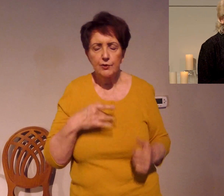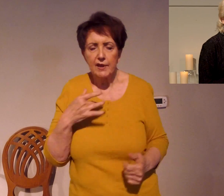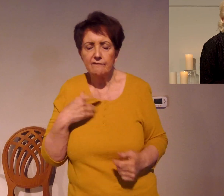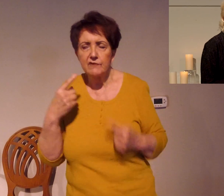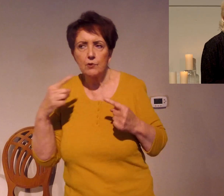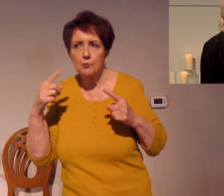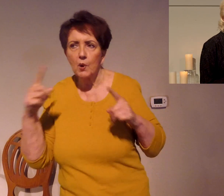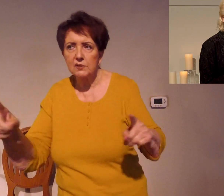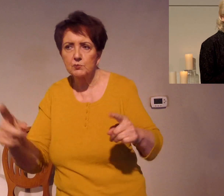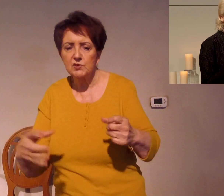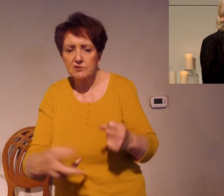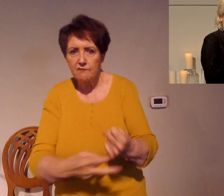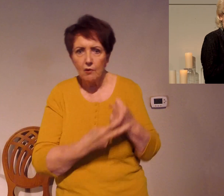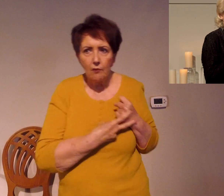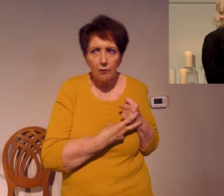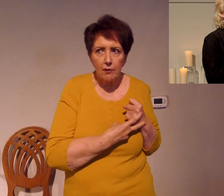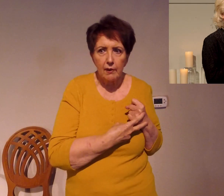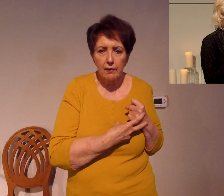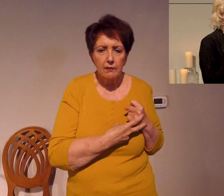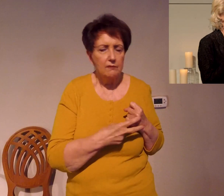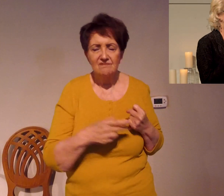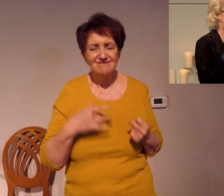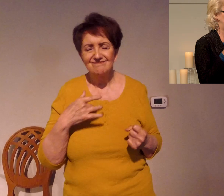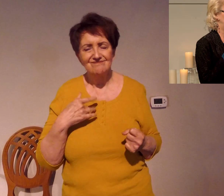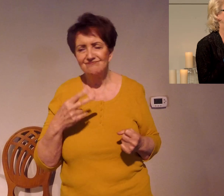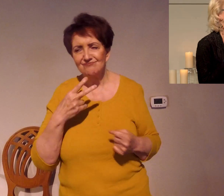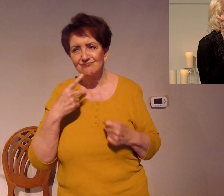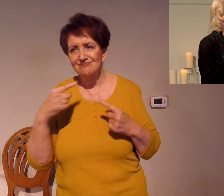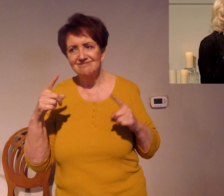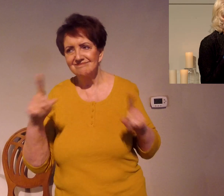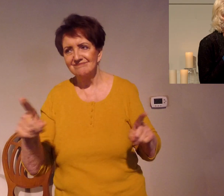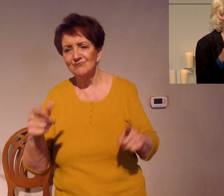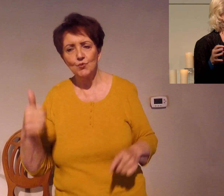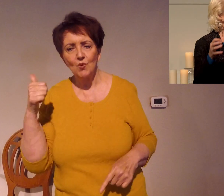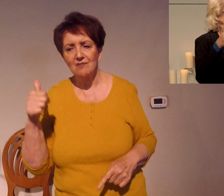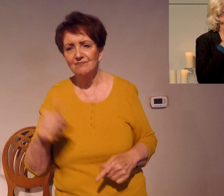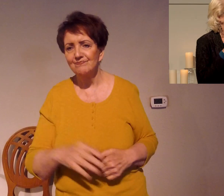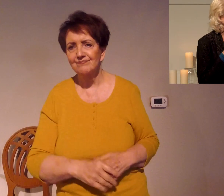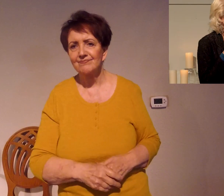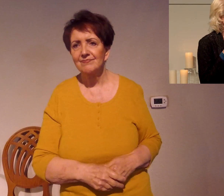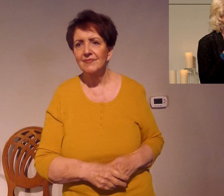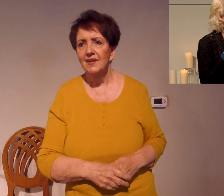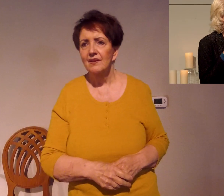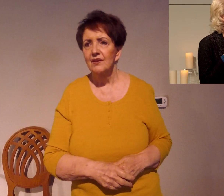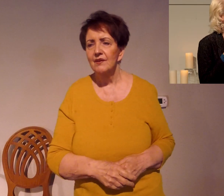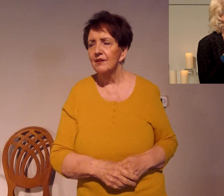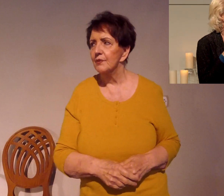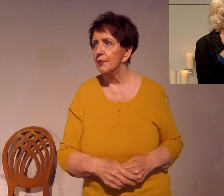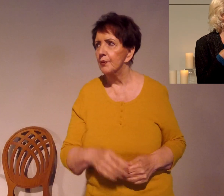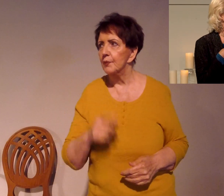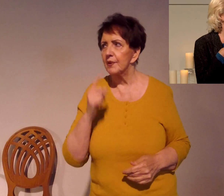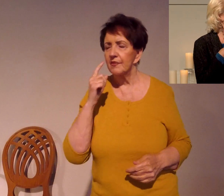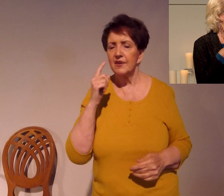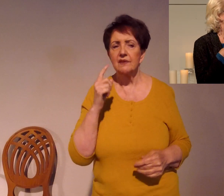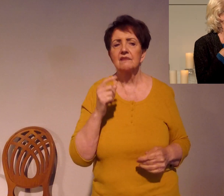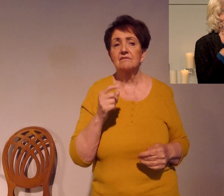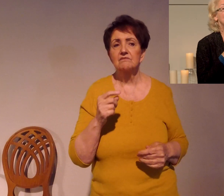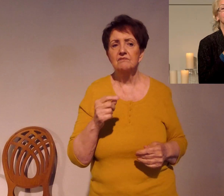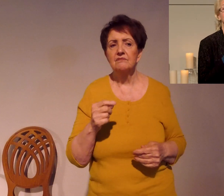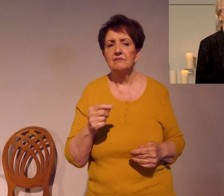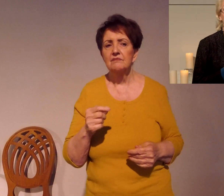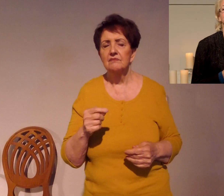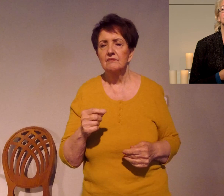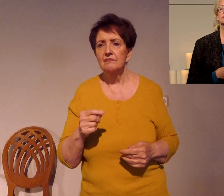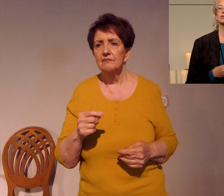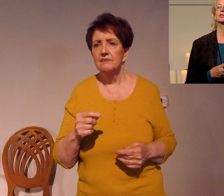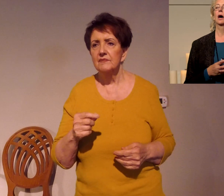when we're hoarding because when we're not contributing and we're not giving because we think there's not that's a way